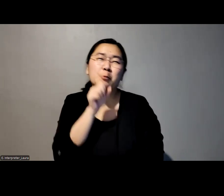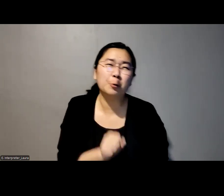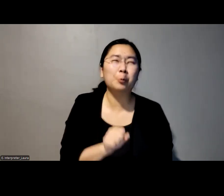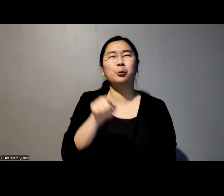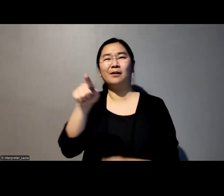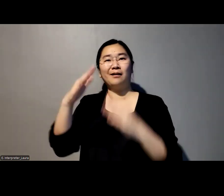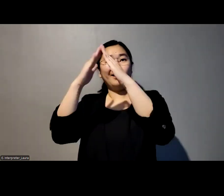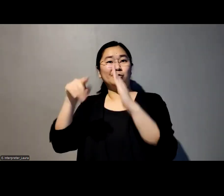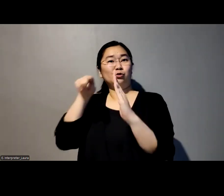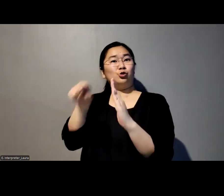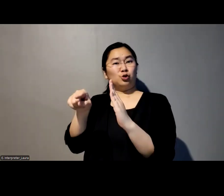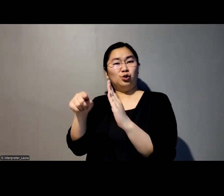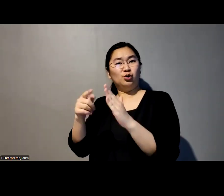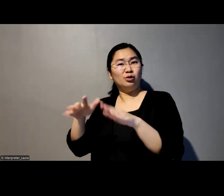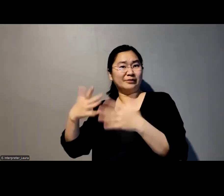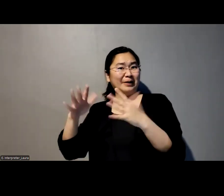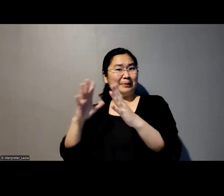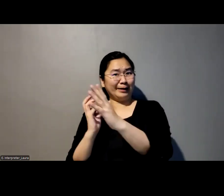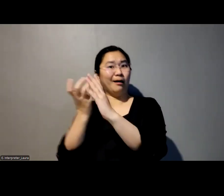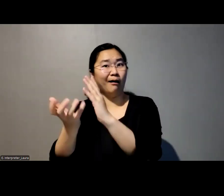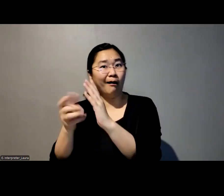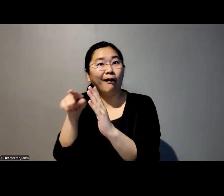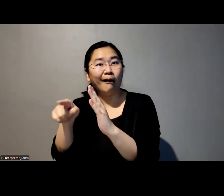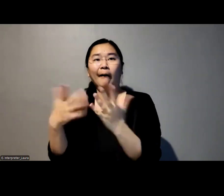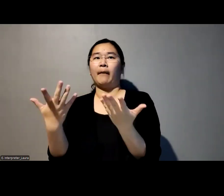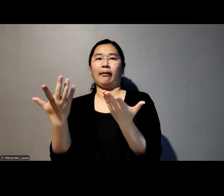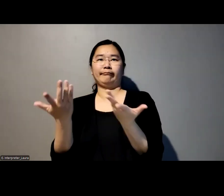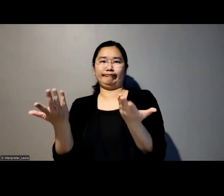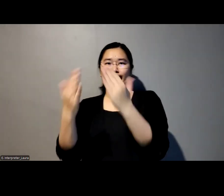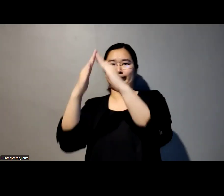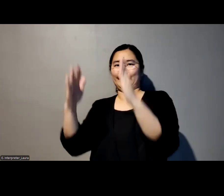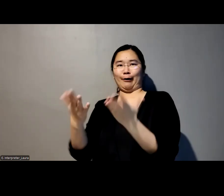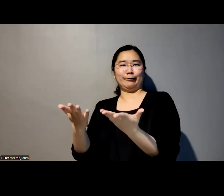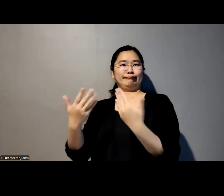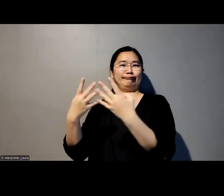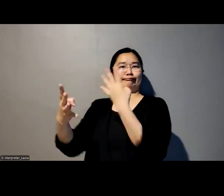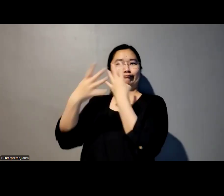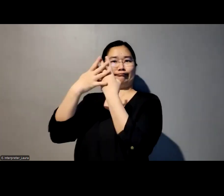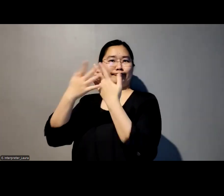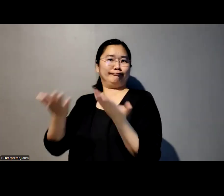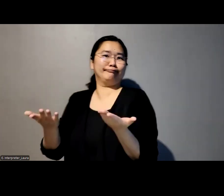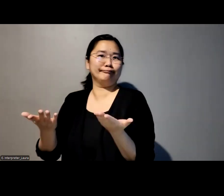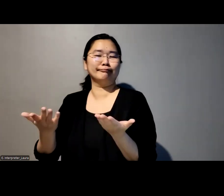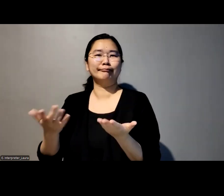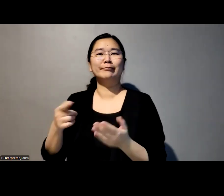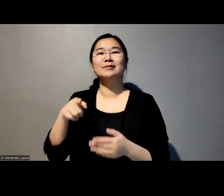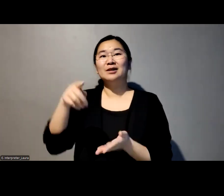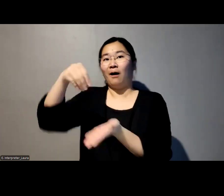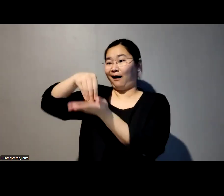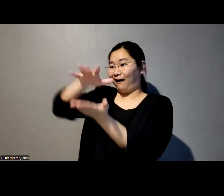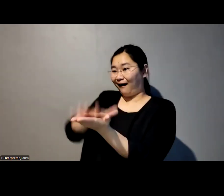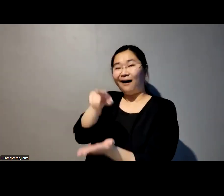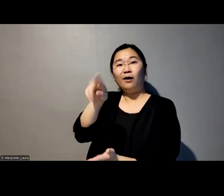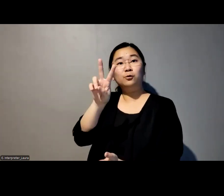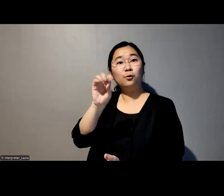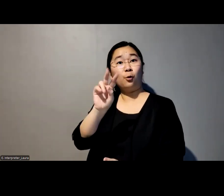likely they are placed in the institutions, which makes institutions overcrowded. So while there is like two separate tracks.